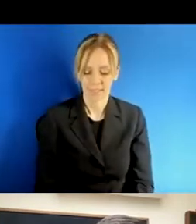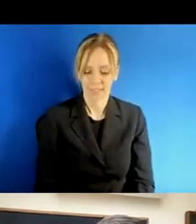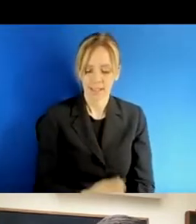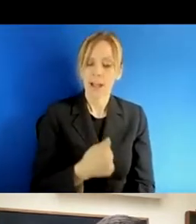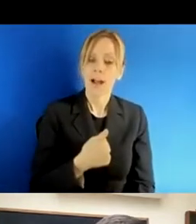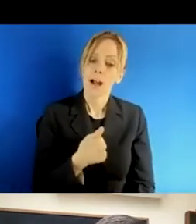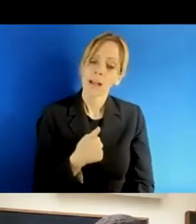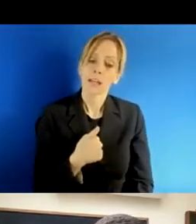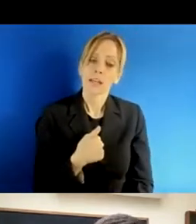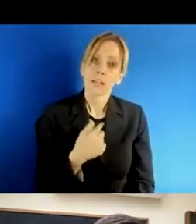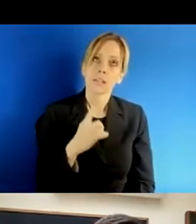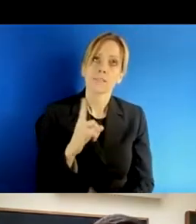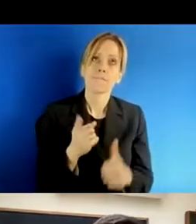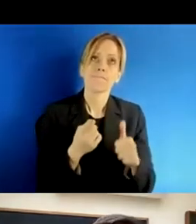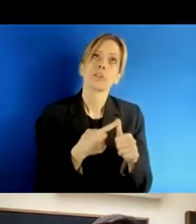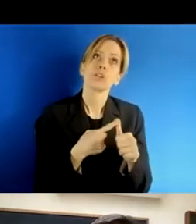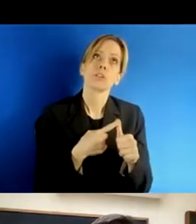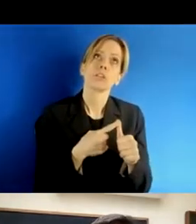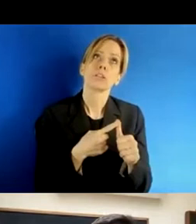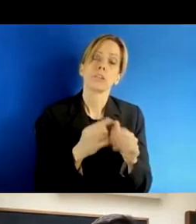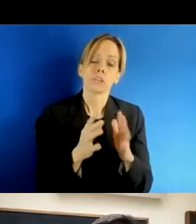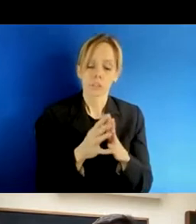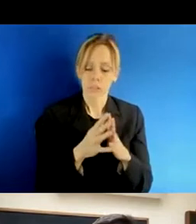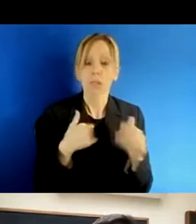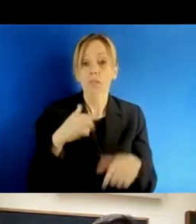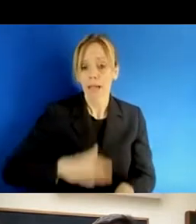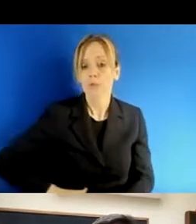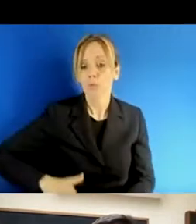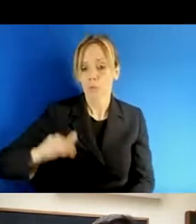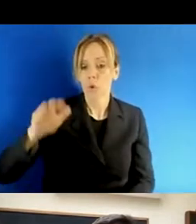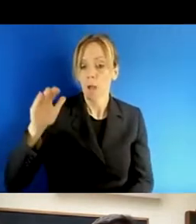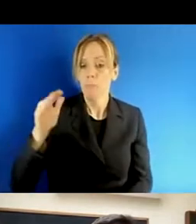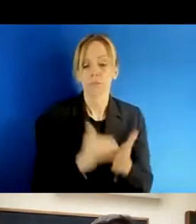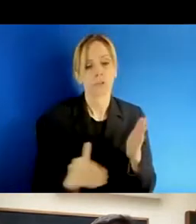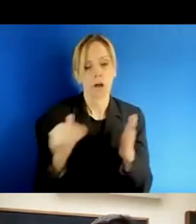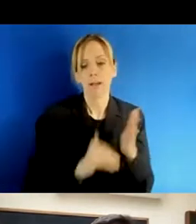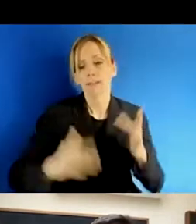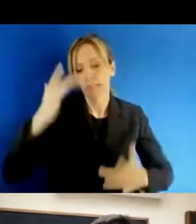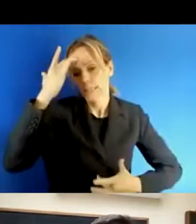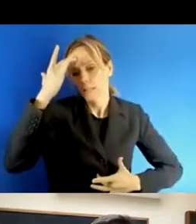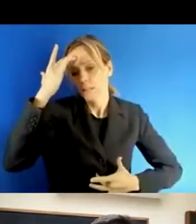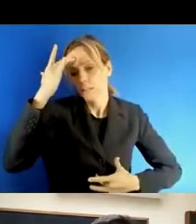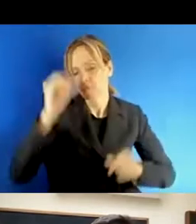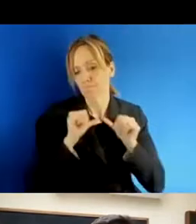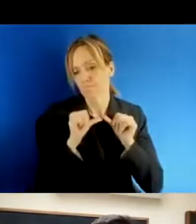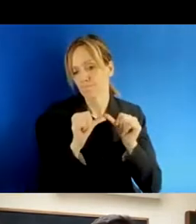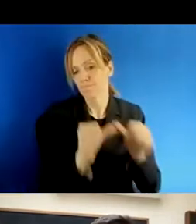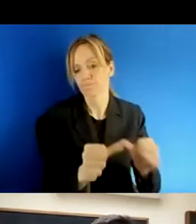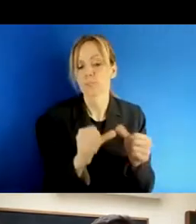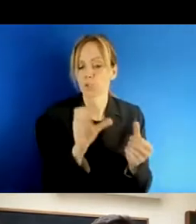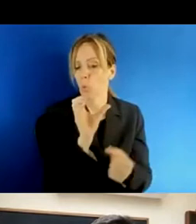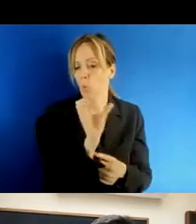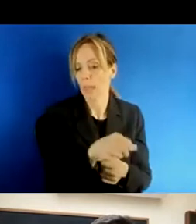I grew up chronically ill. And so that